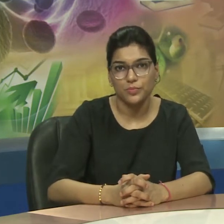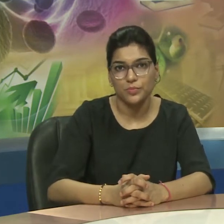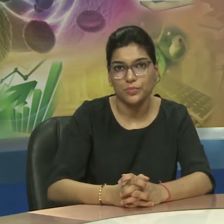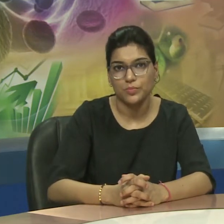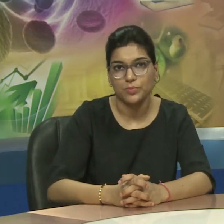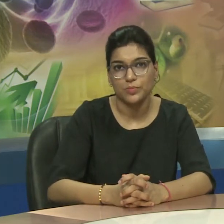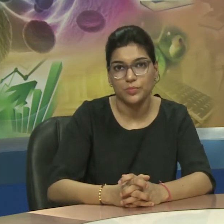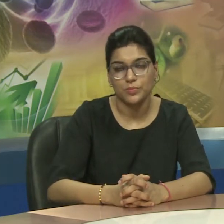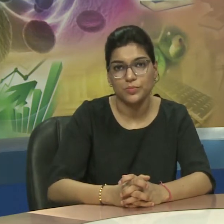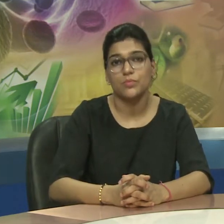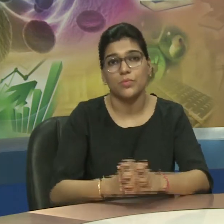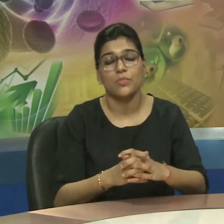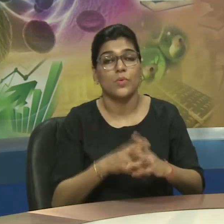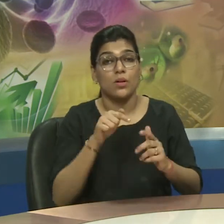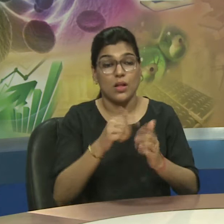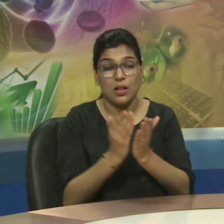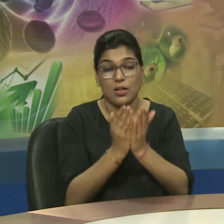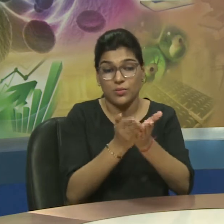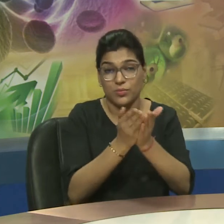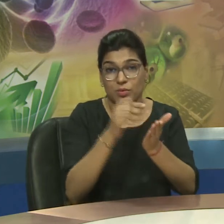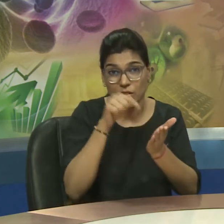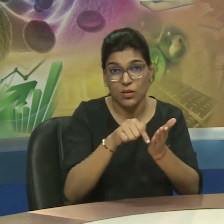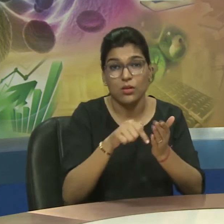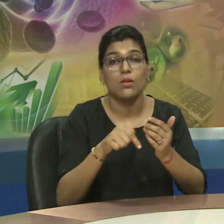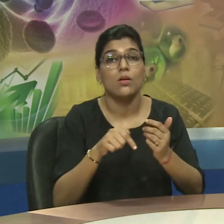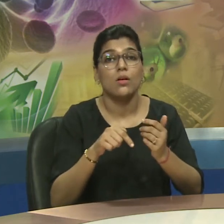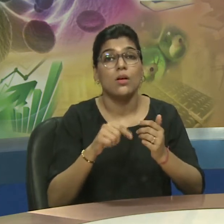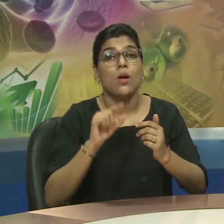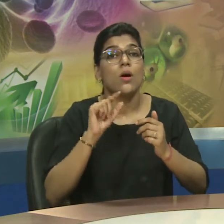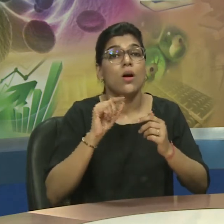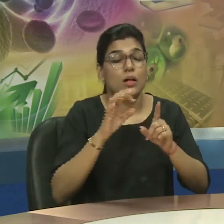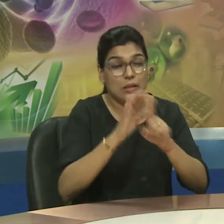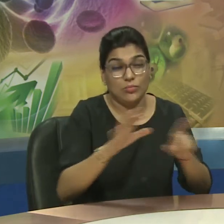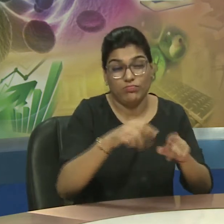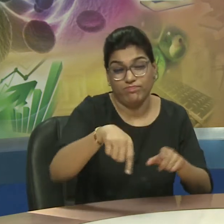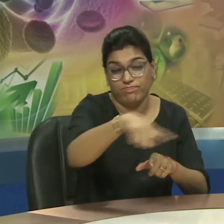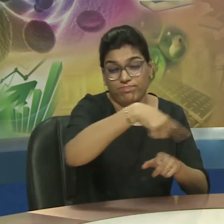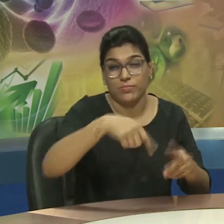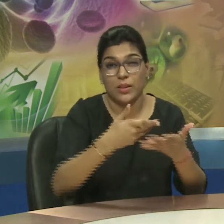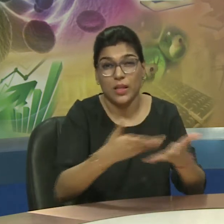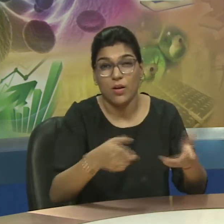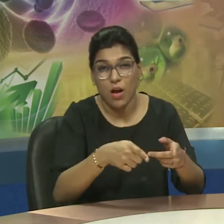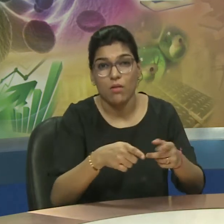It also includes insurance of risk of loss of freight due